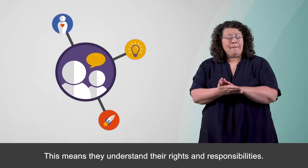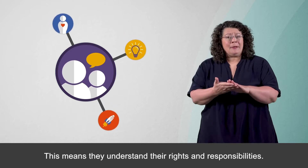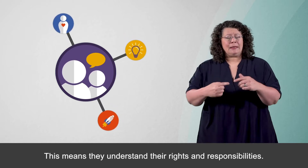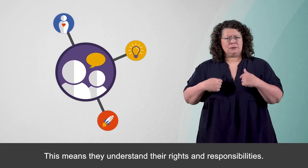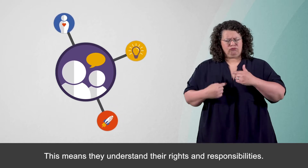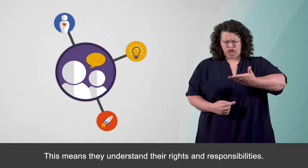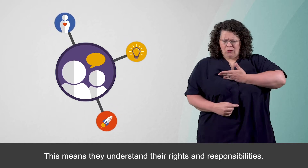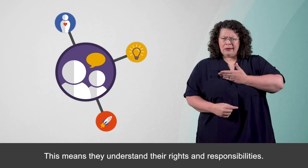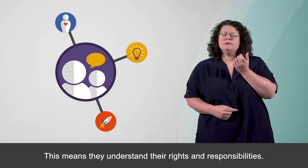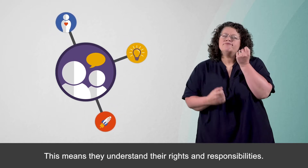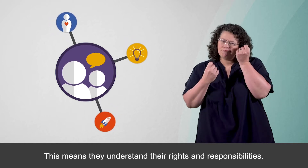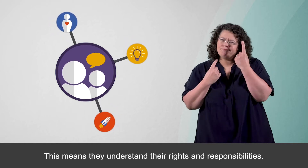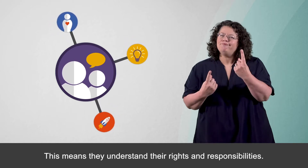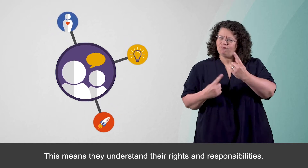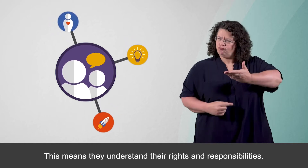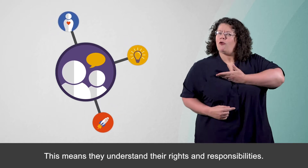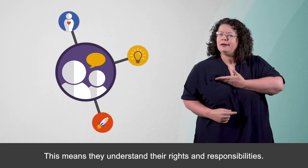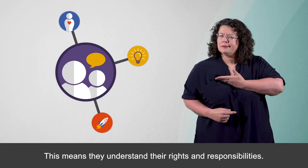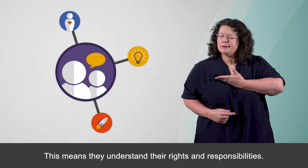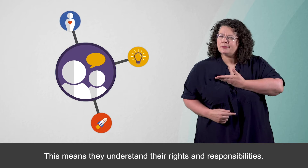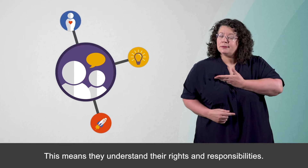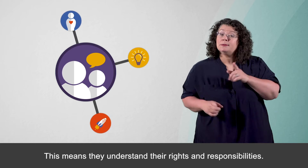This means they understand their rights and responsibilities.